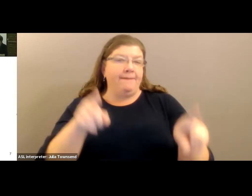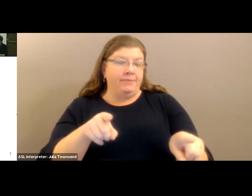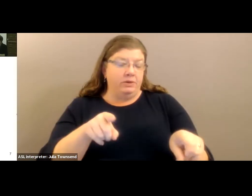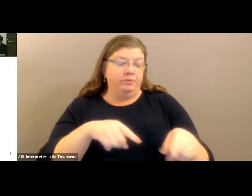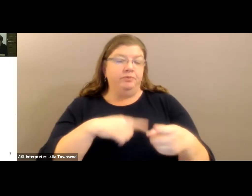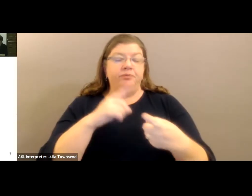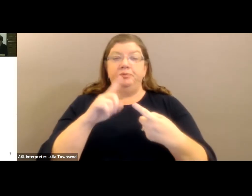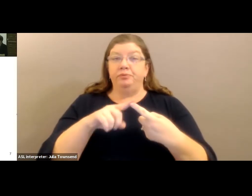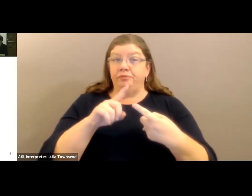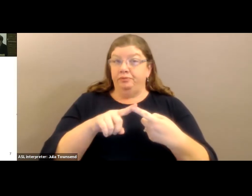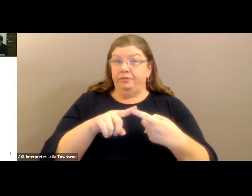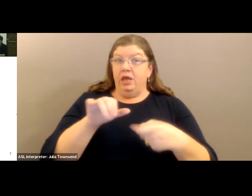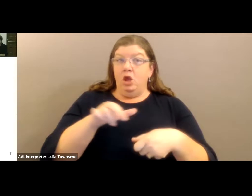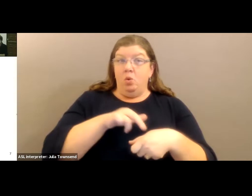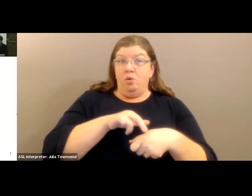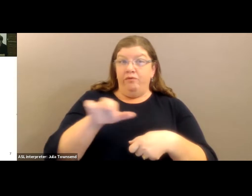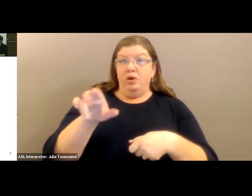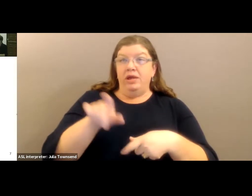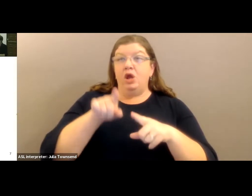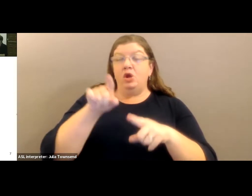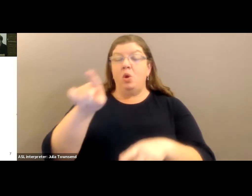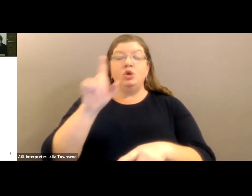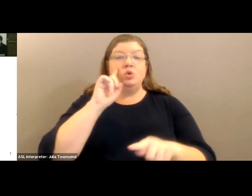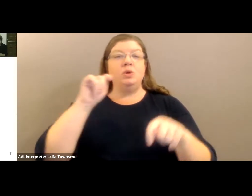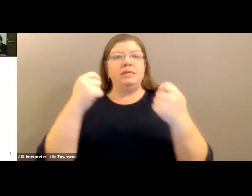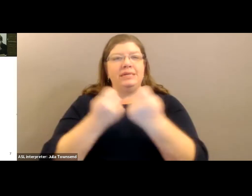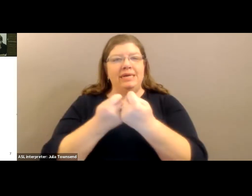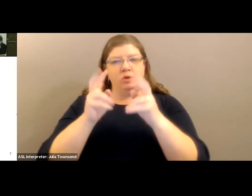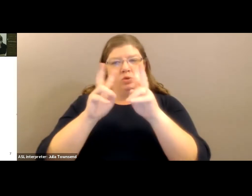One is that it can go to a triage team